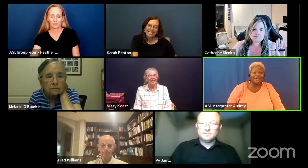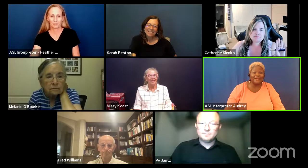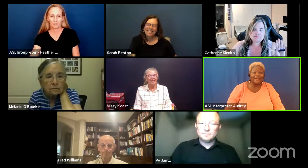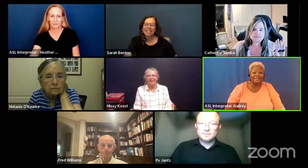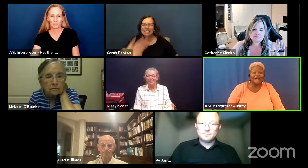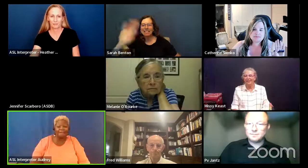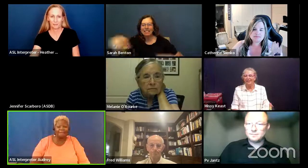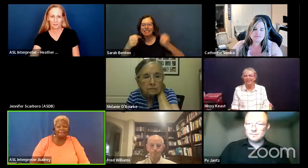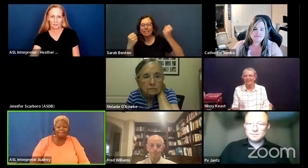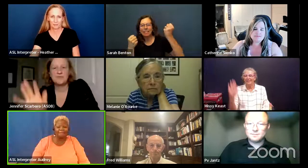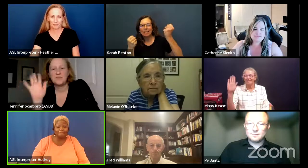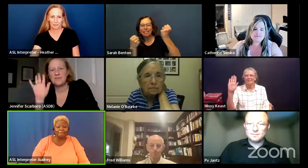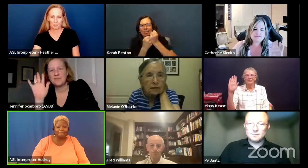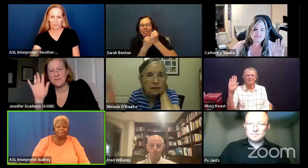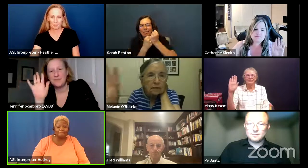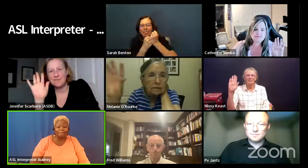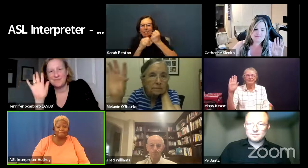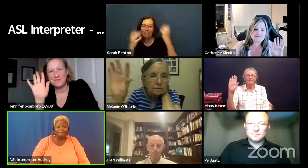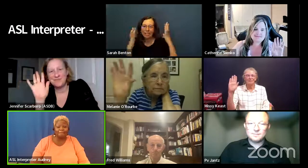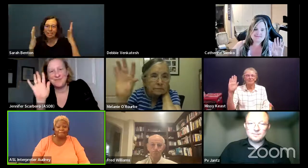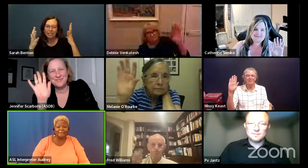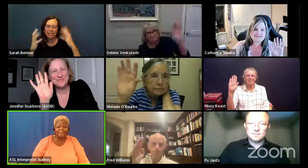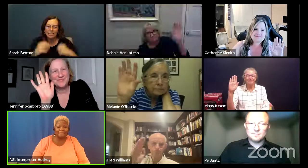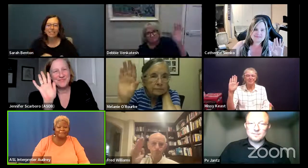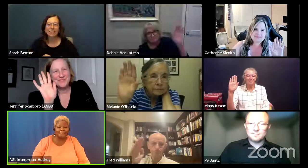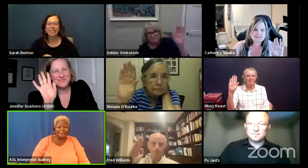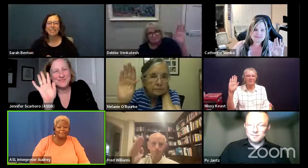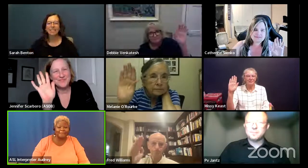by show of hands, aye.